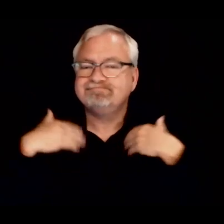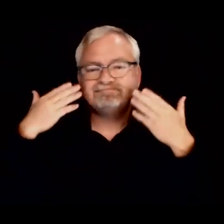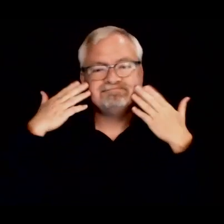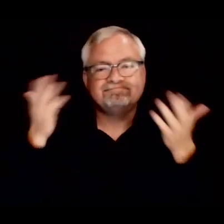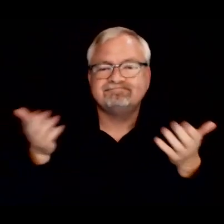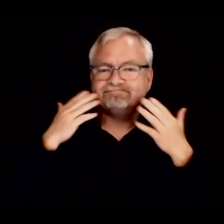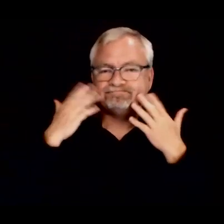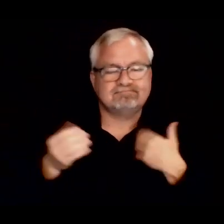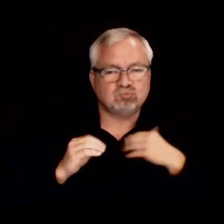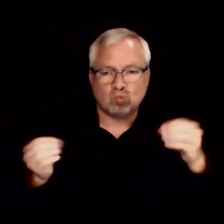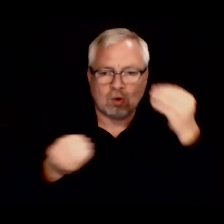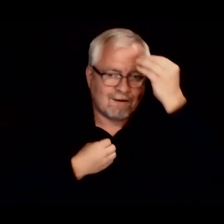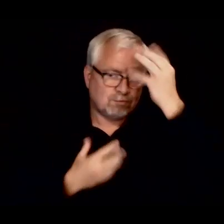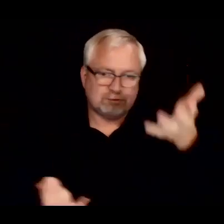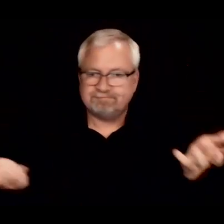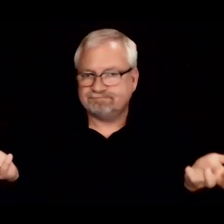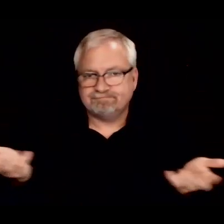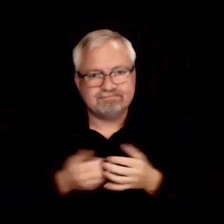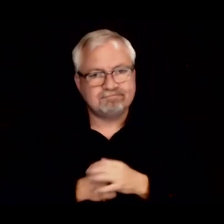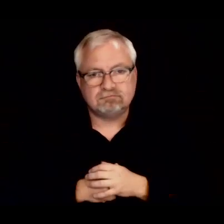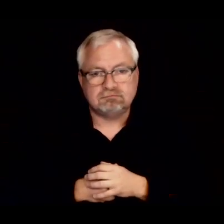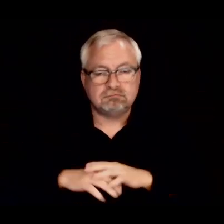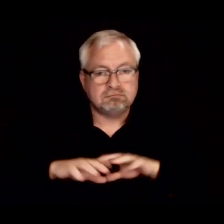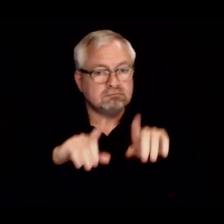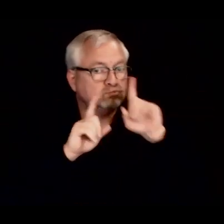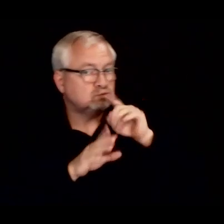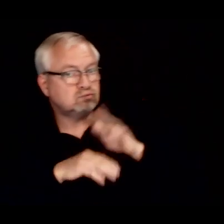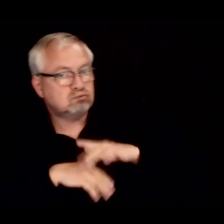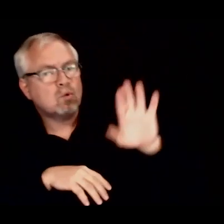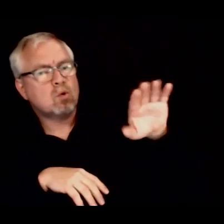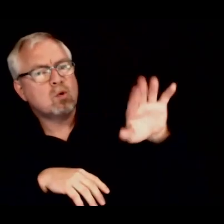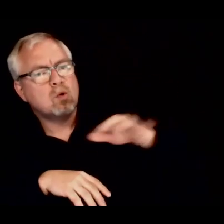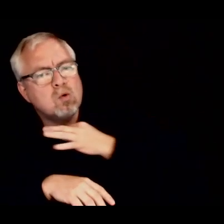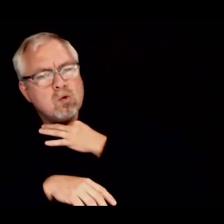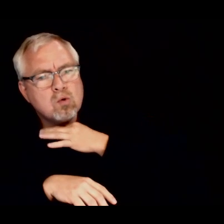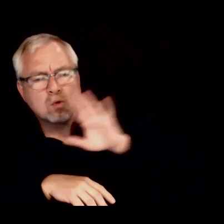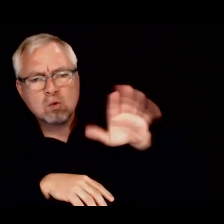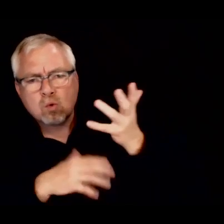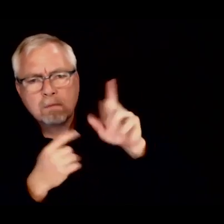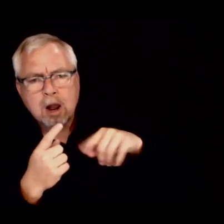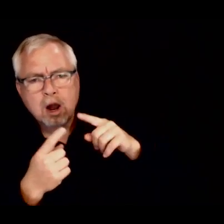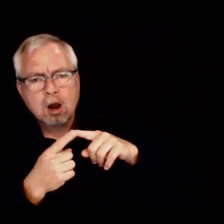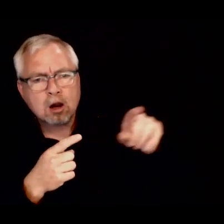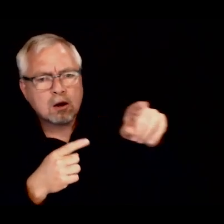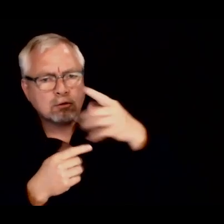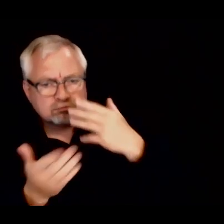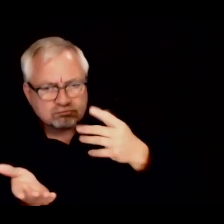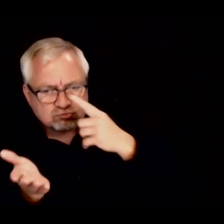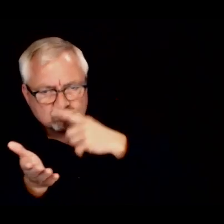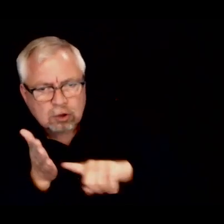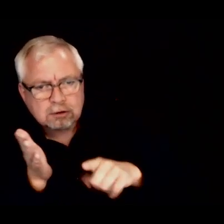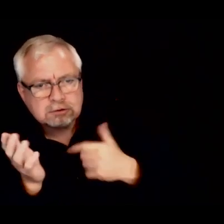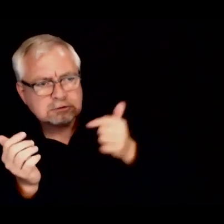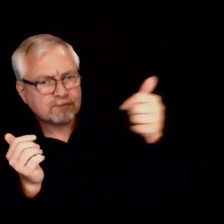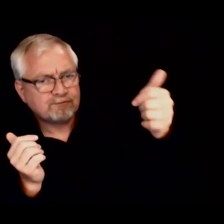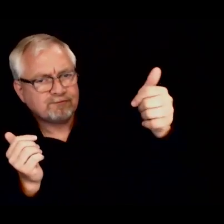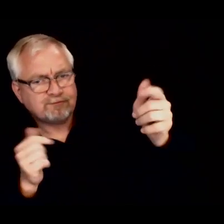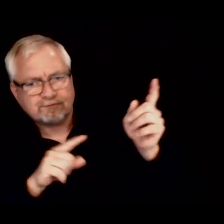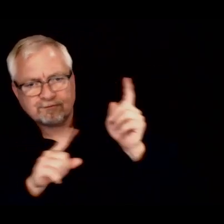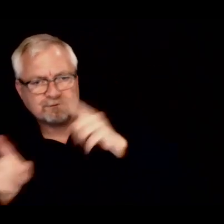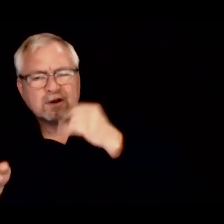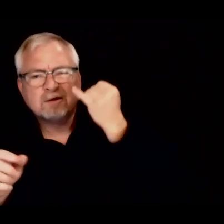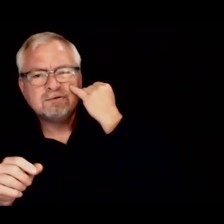Well, when should people check themselves into a hospital? What course of the virus? Because you